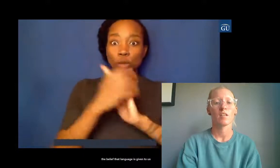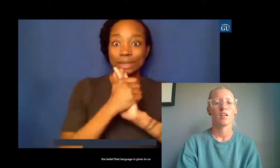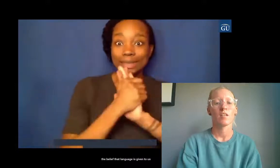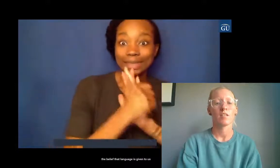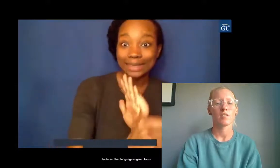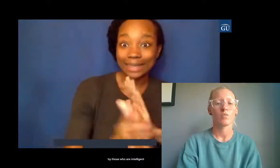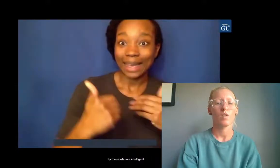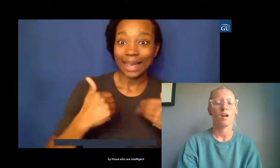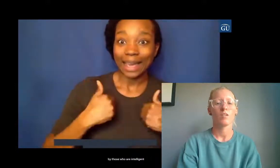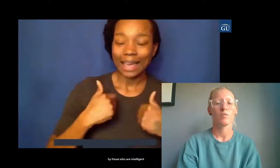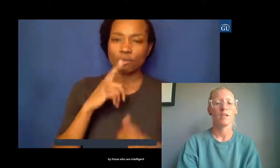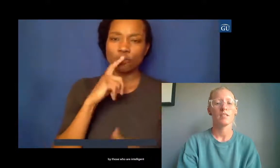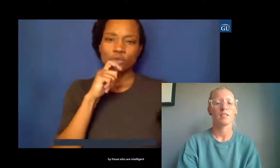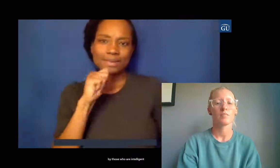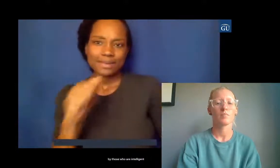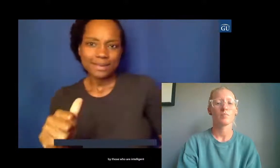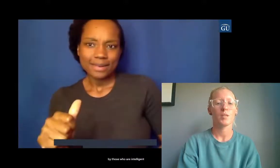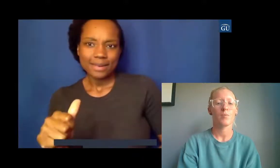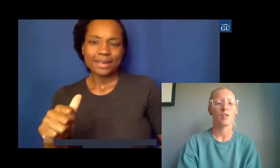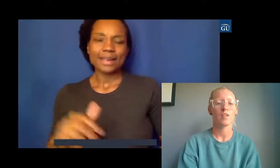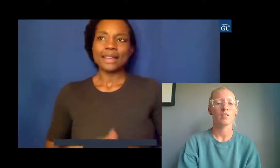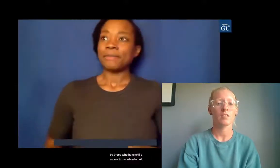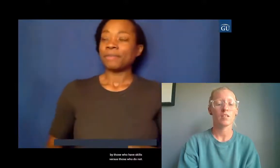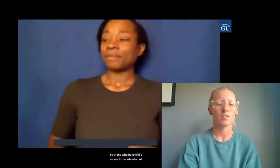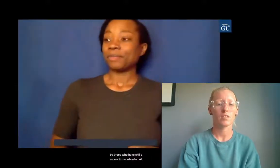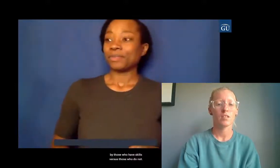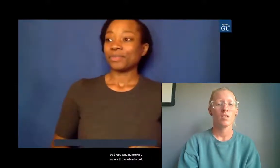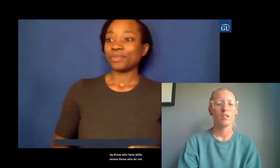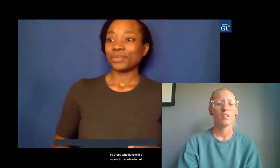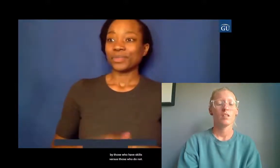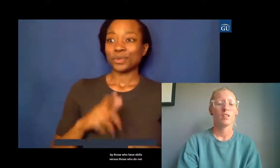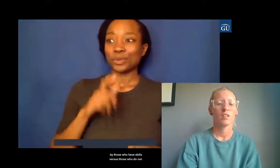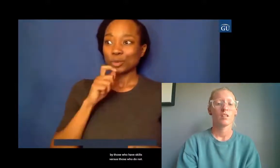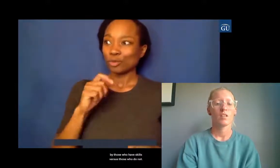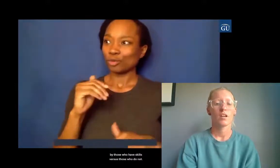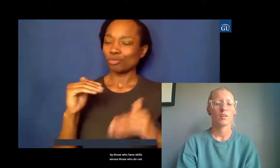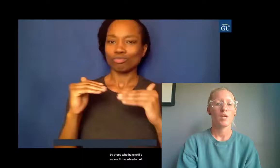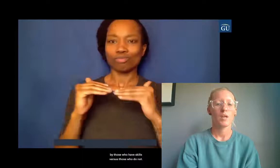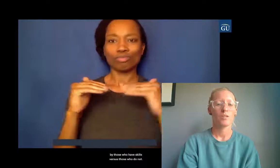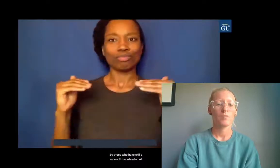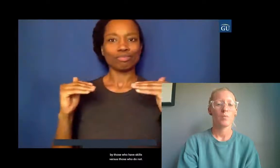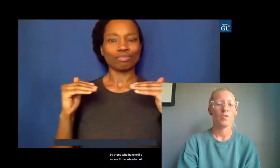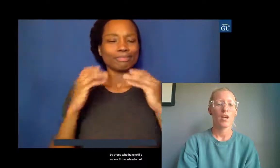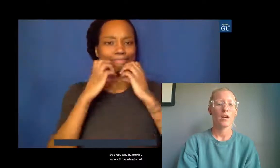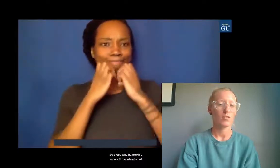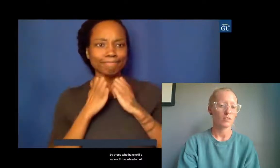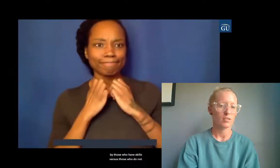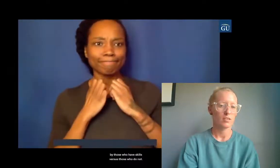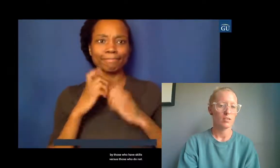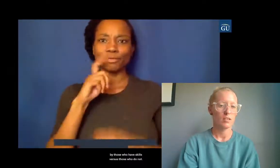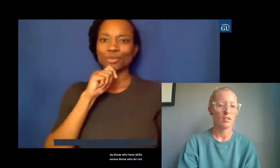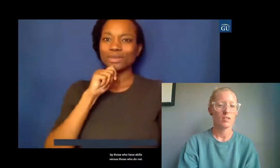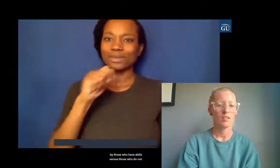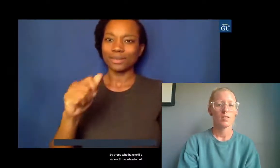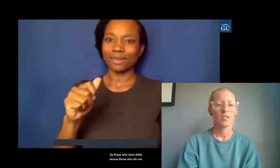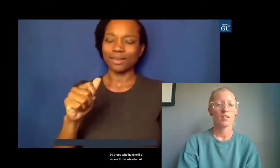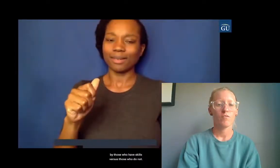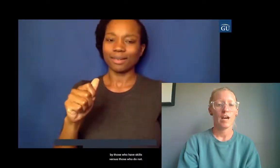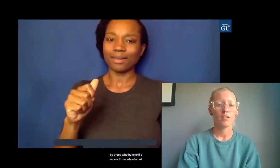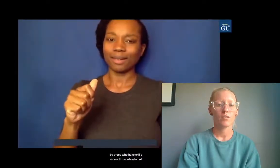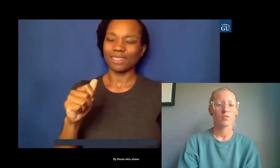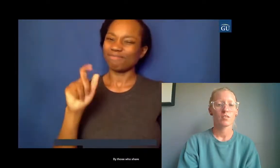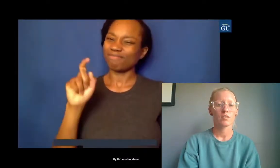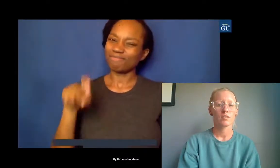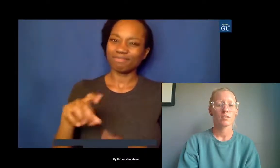decolonize this as well. Many people that are skilled are compared with people that aren't.